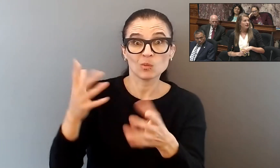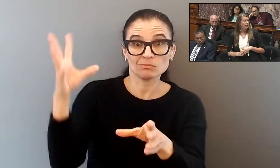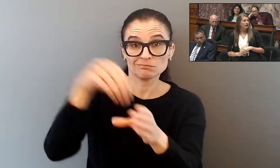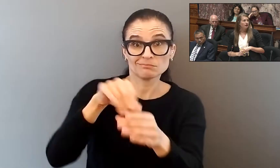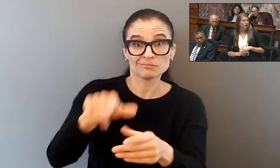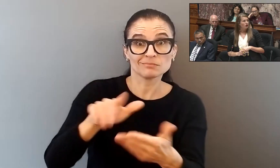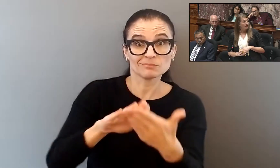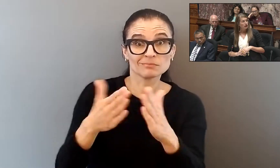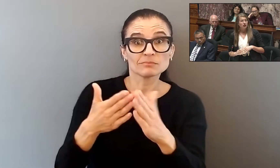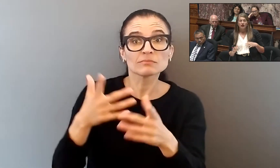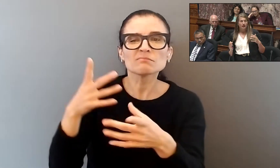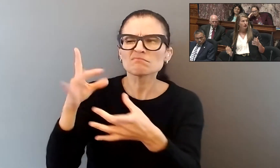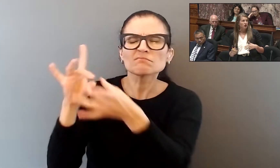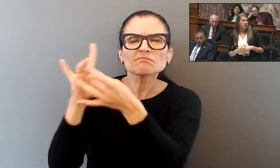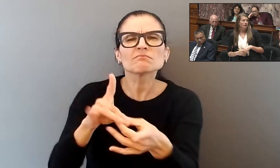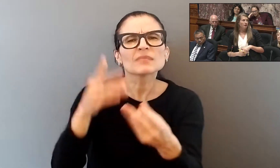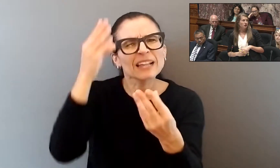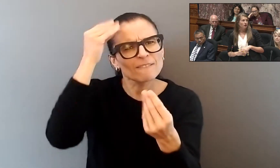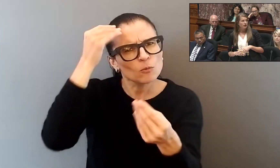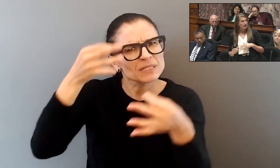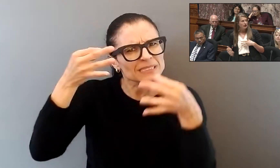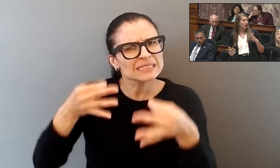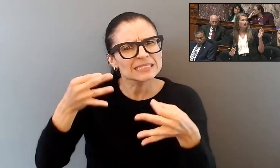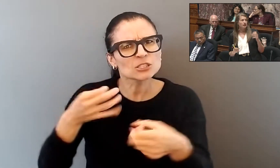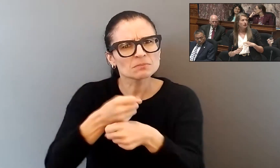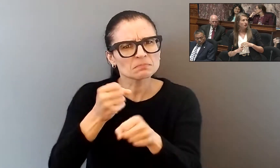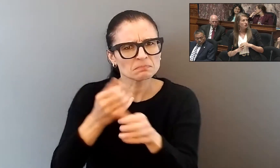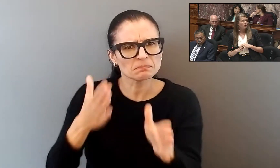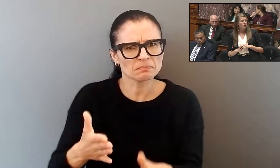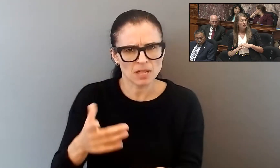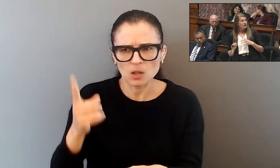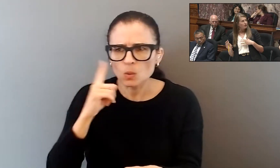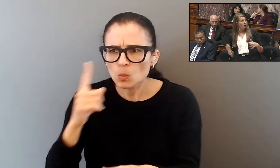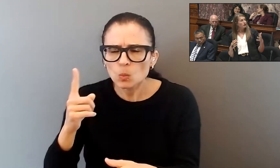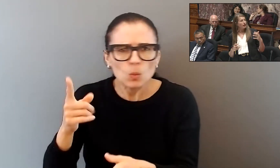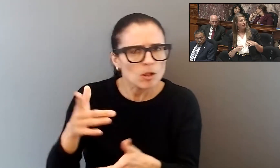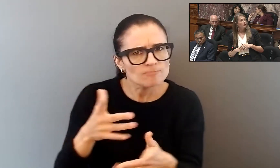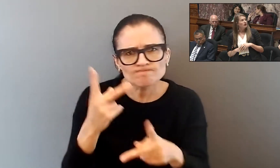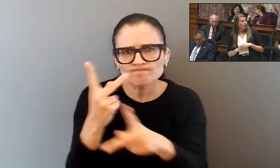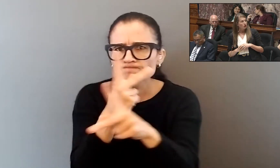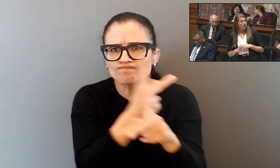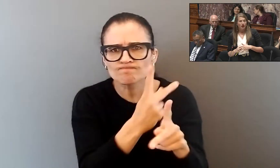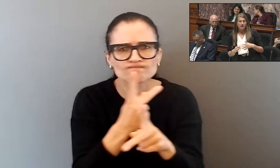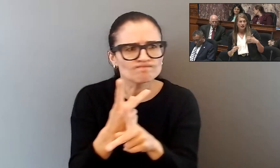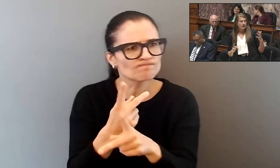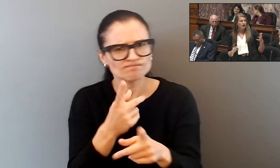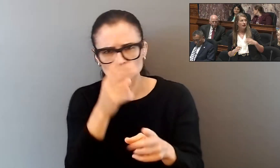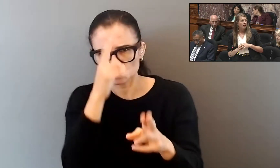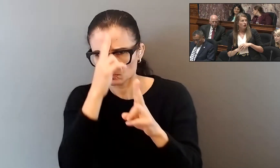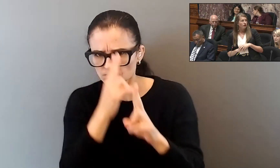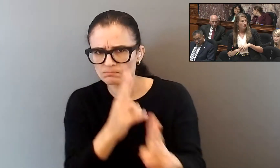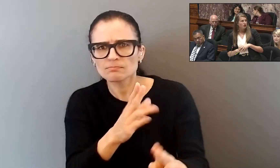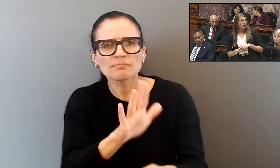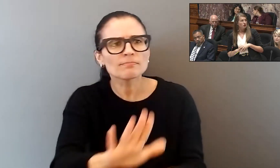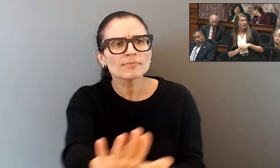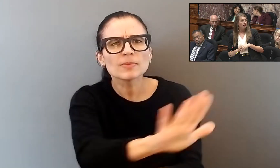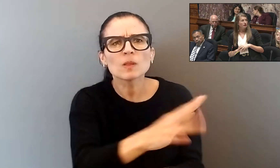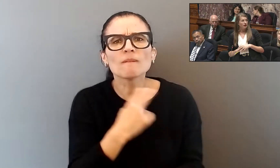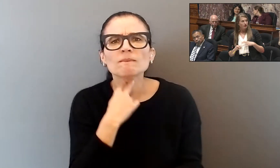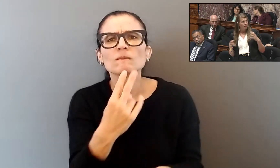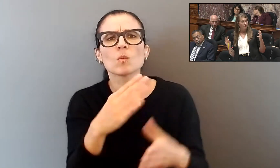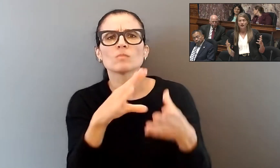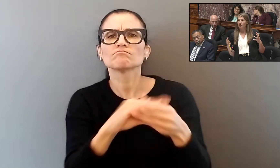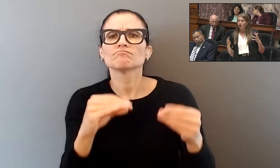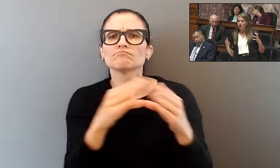as is the local nation and community members' voices, and I'll continue to support that local process and look forward